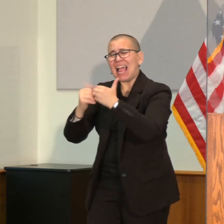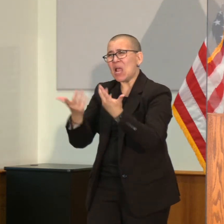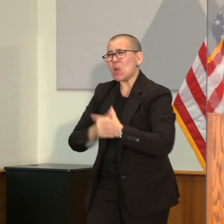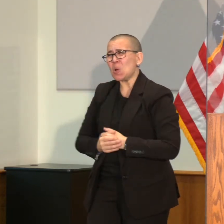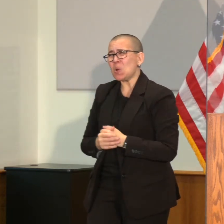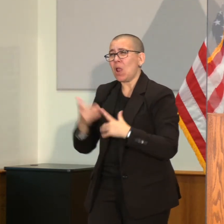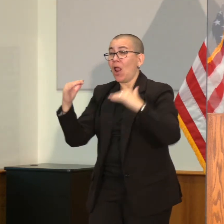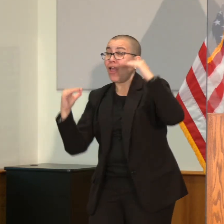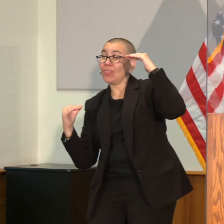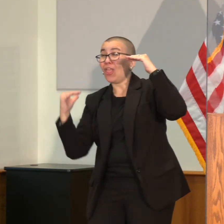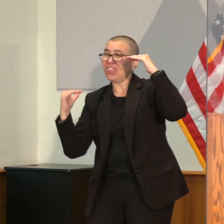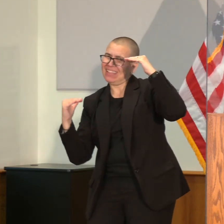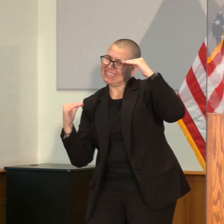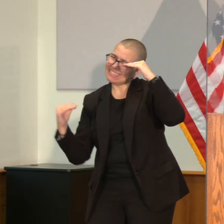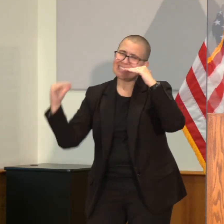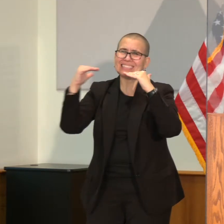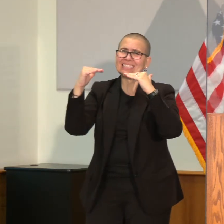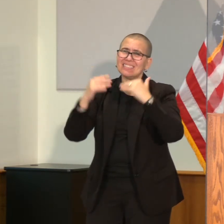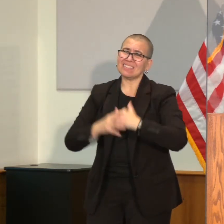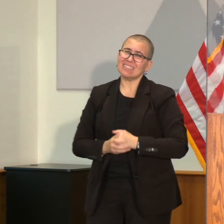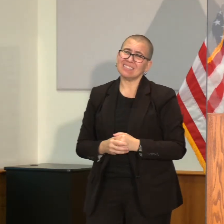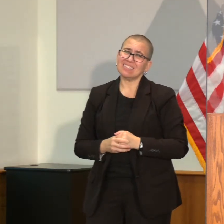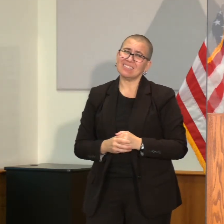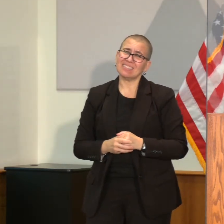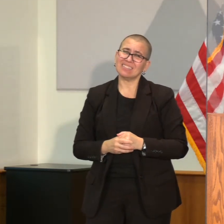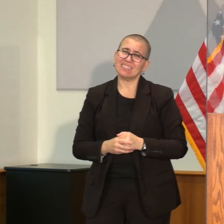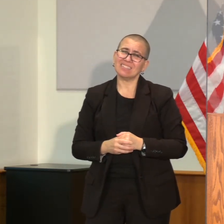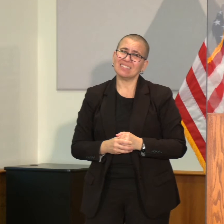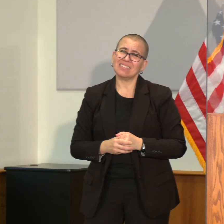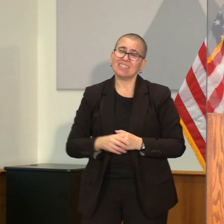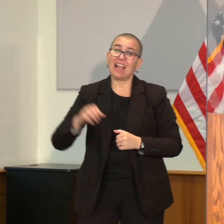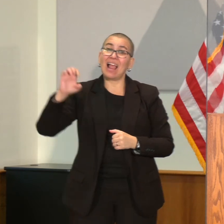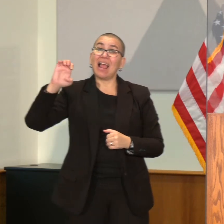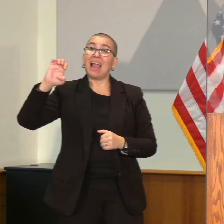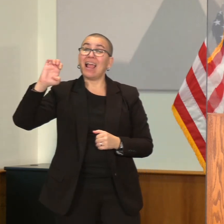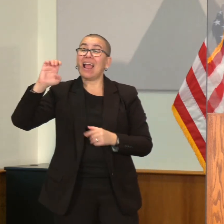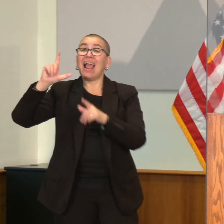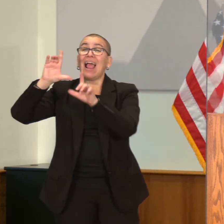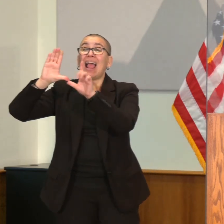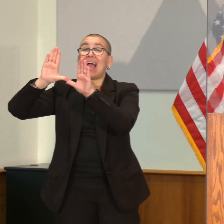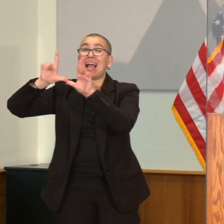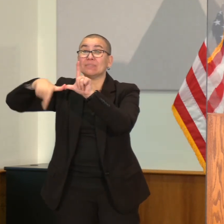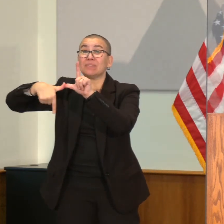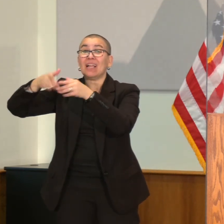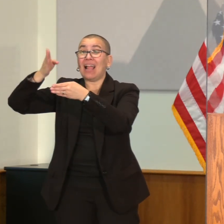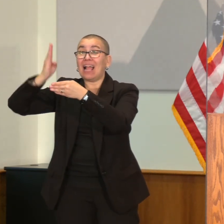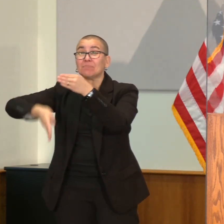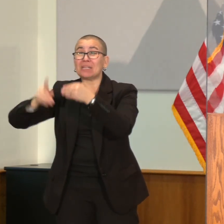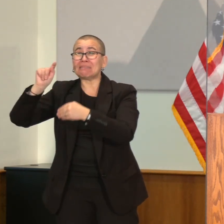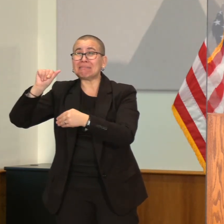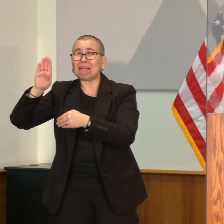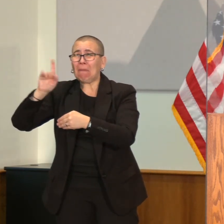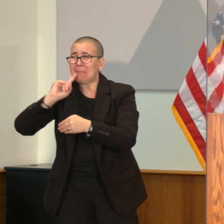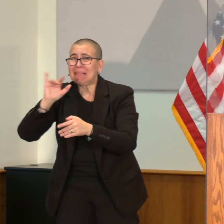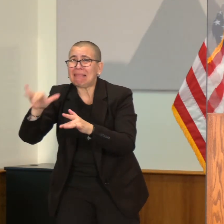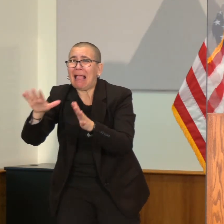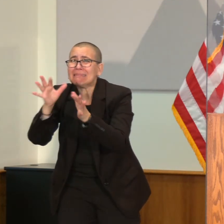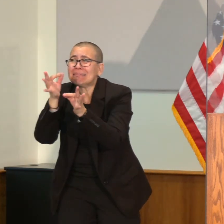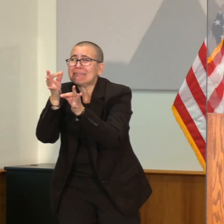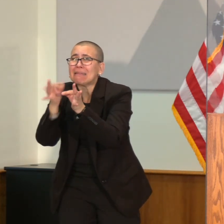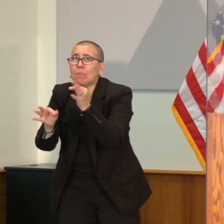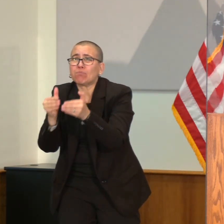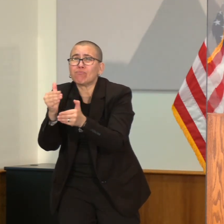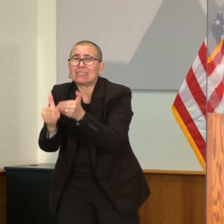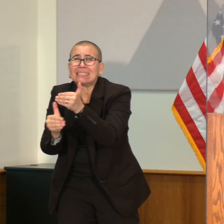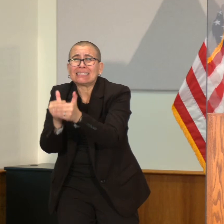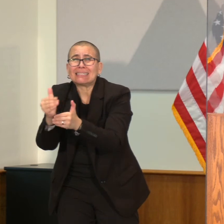an expired tab situation could be dealt with, far short of having armed peace officers